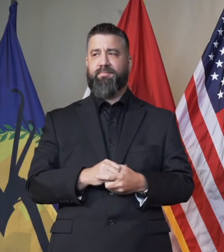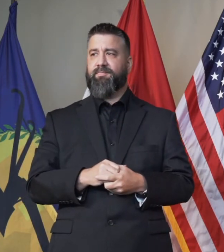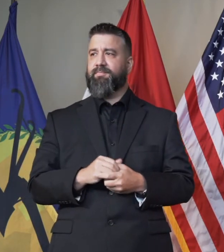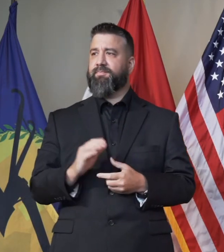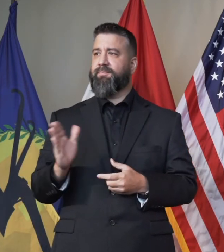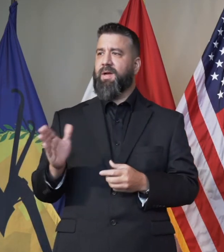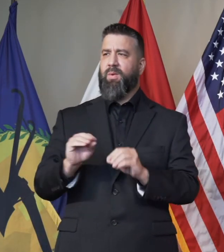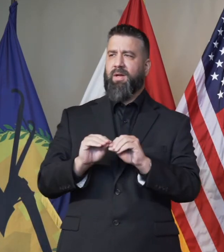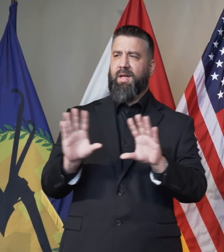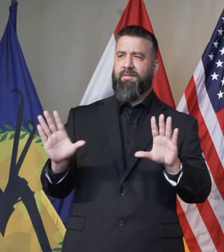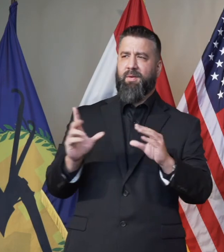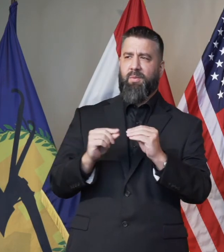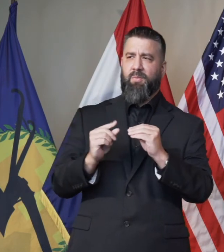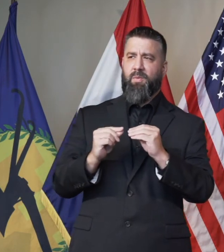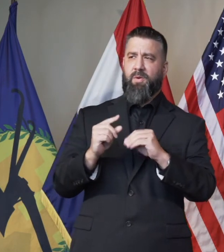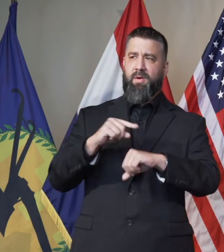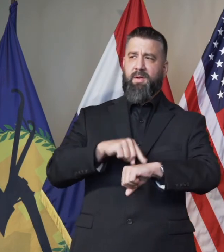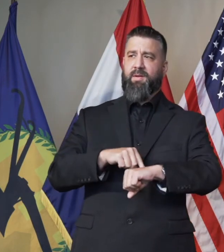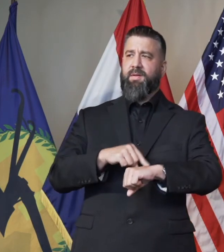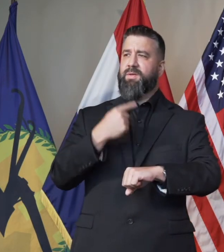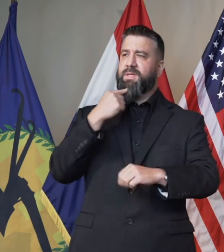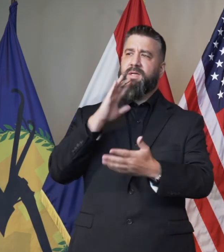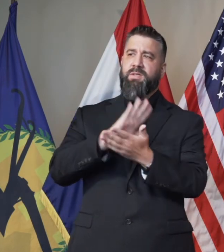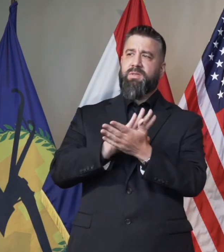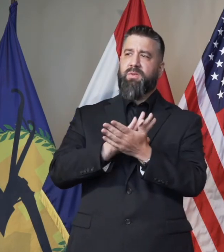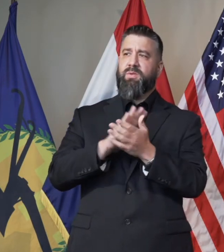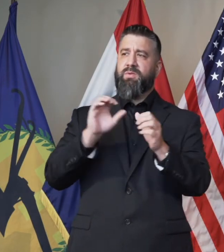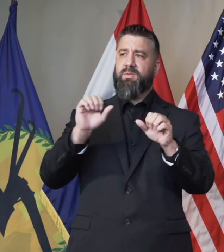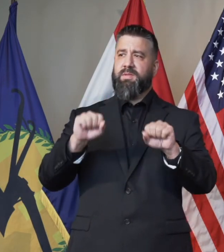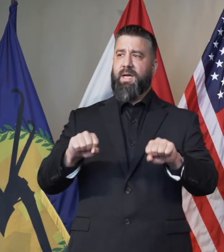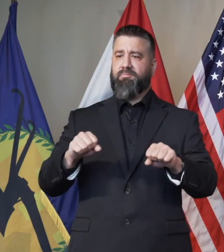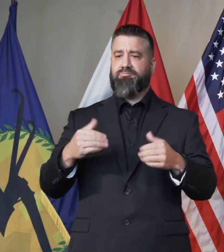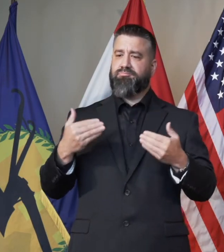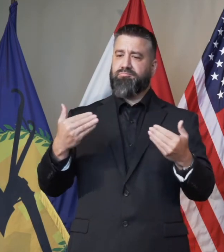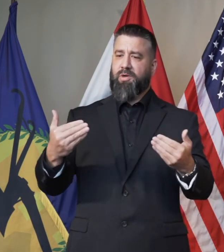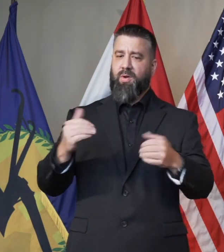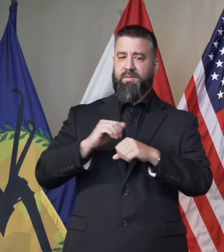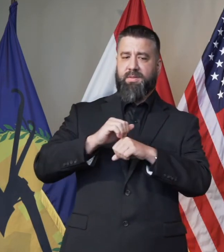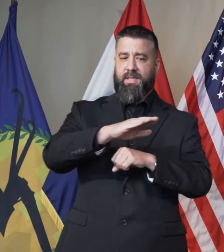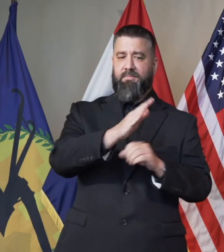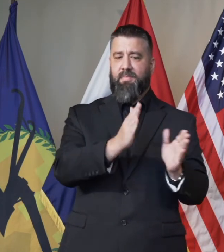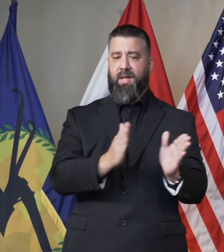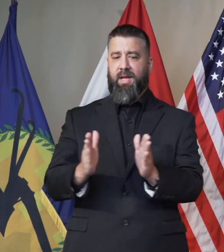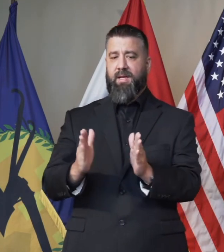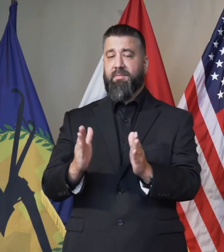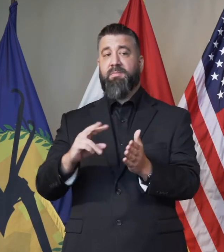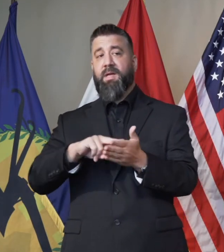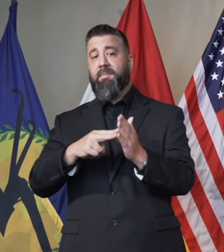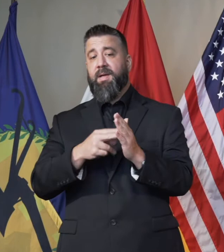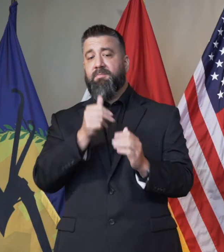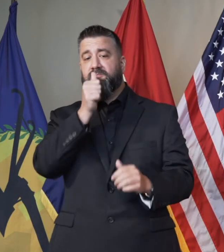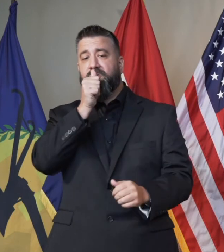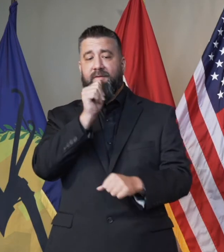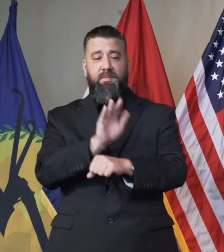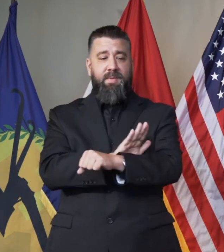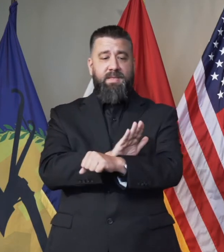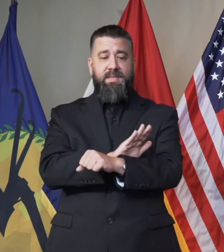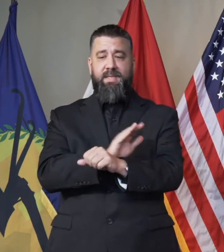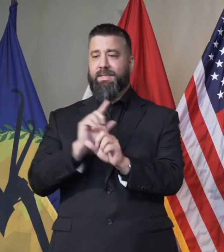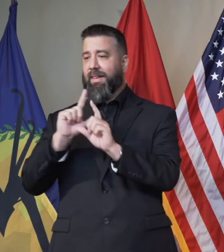Just to clarify really quick, you said schools can come forward with these plans, also like private organizations, maybe leagues, something like